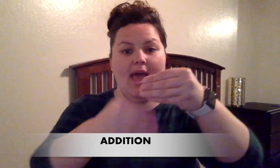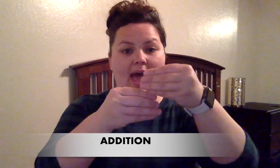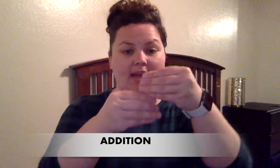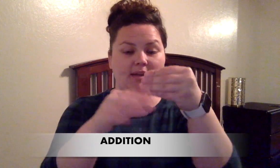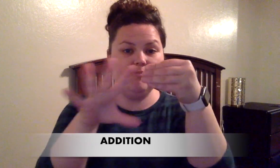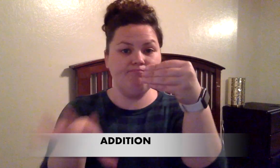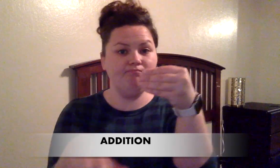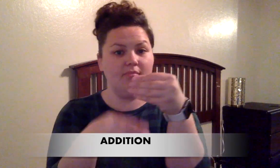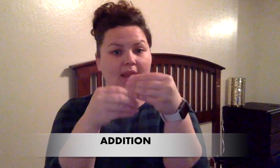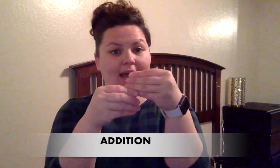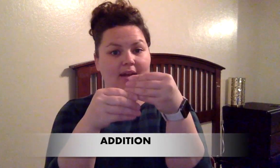Add,